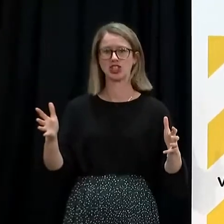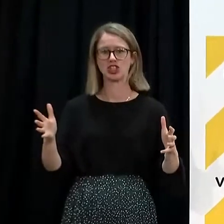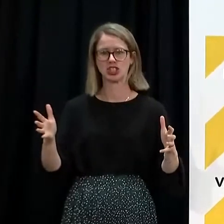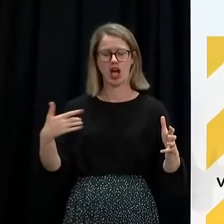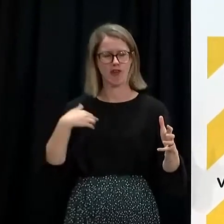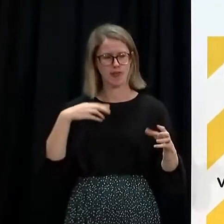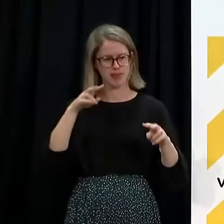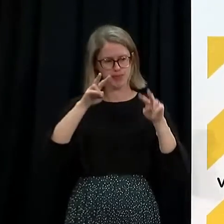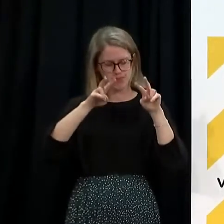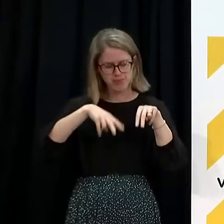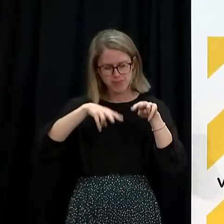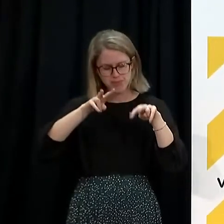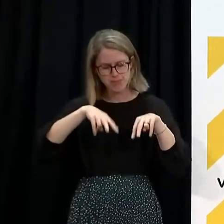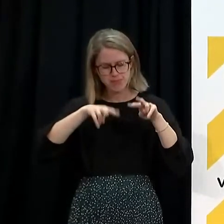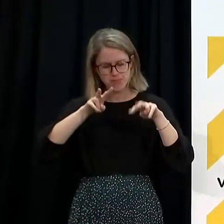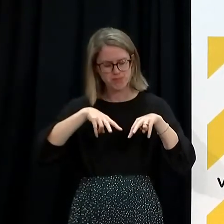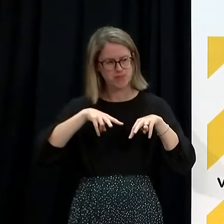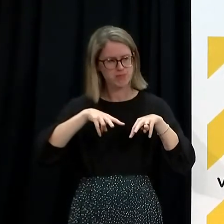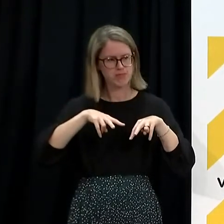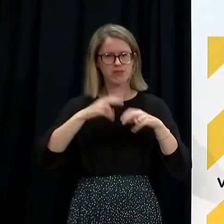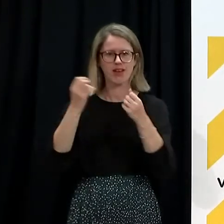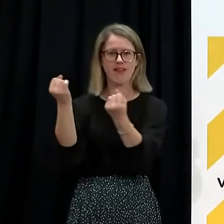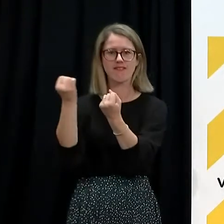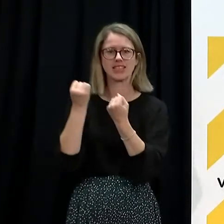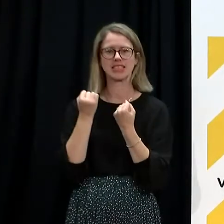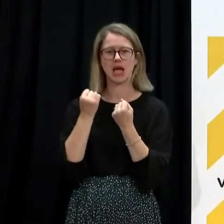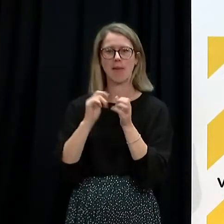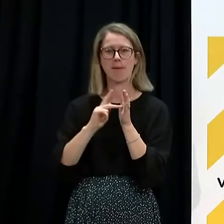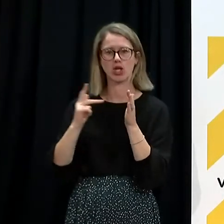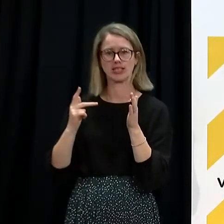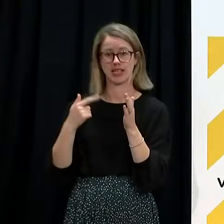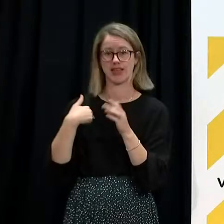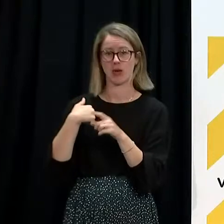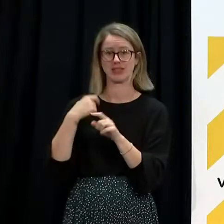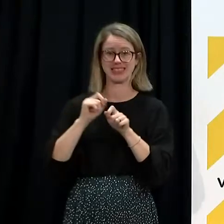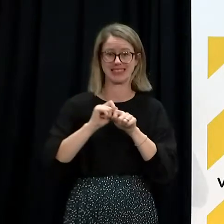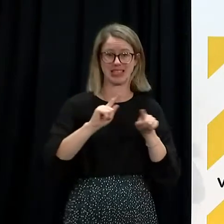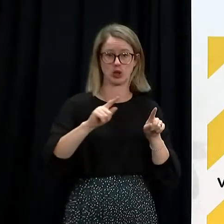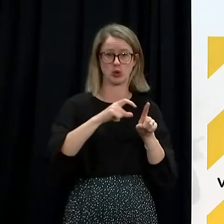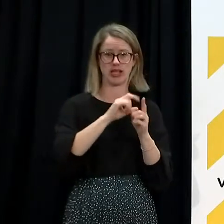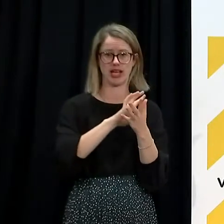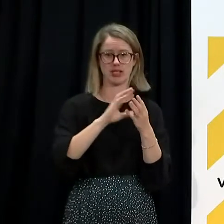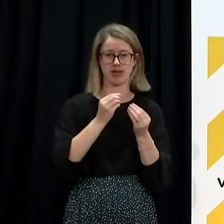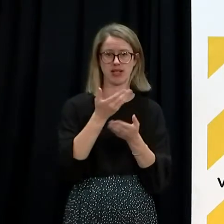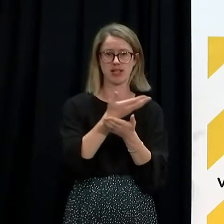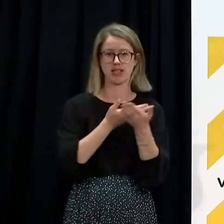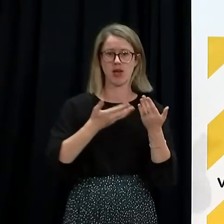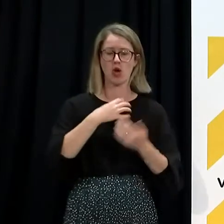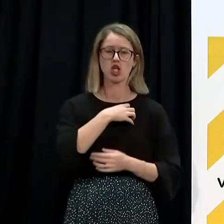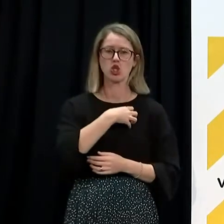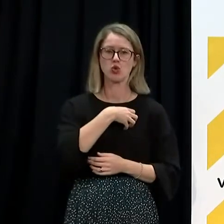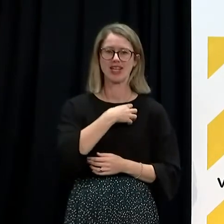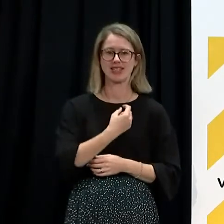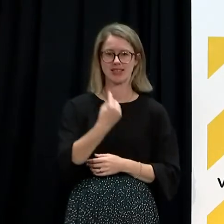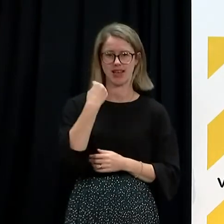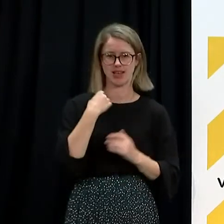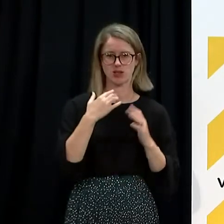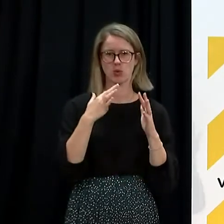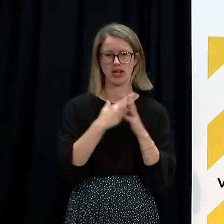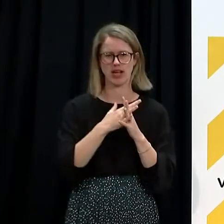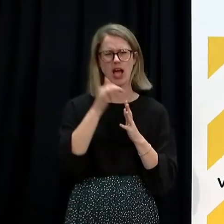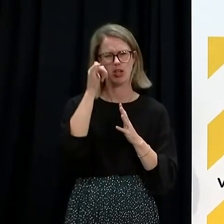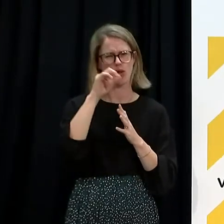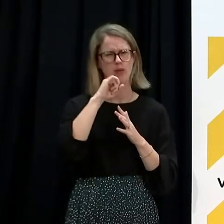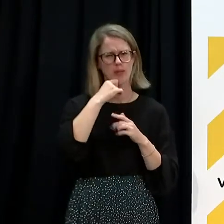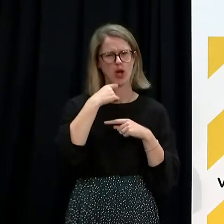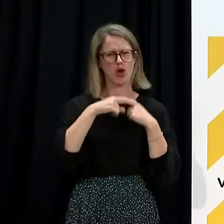just been looking through the revised visitor policy, which was sent out to DHBs and discussed with unions late last week, and I know there's going to